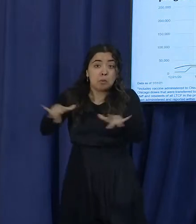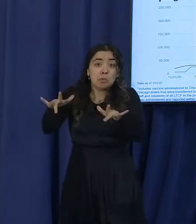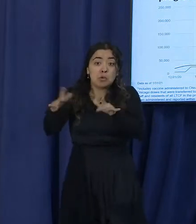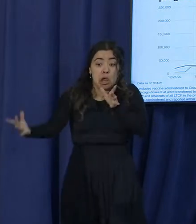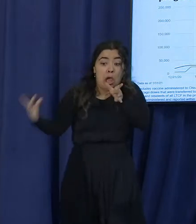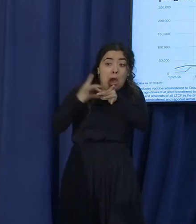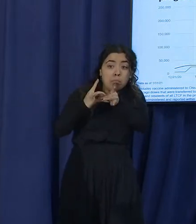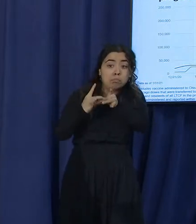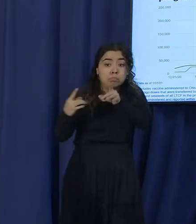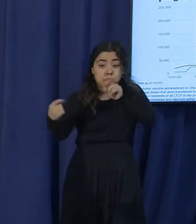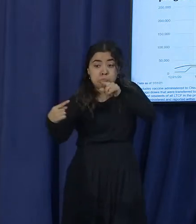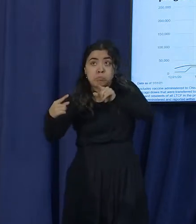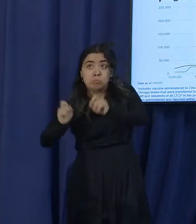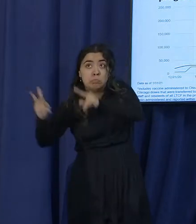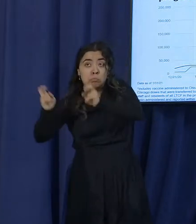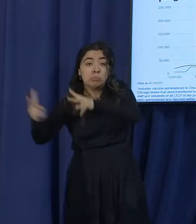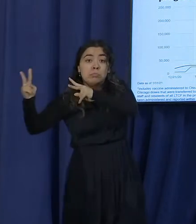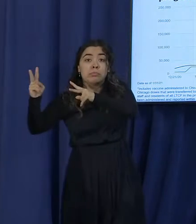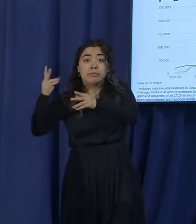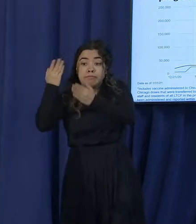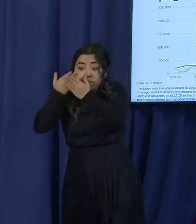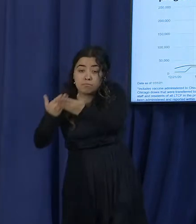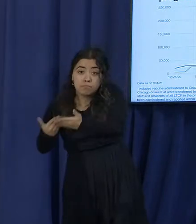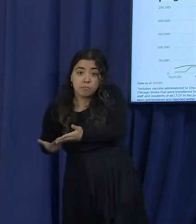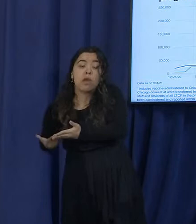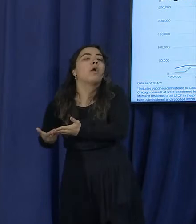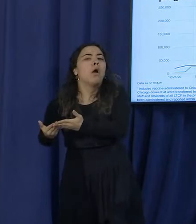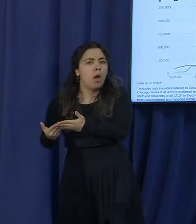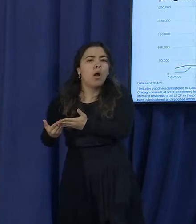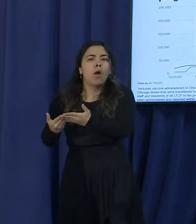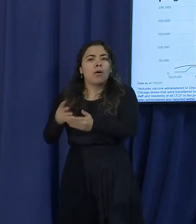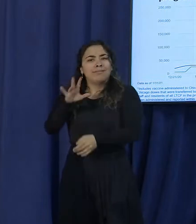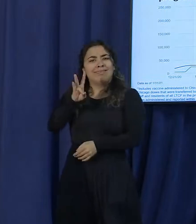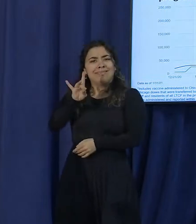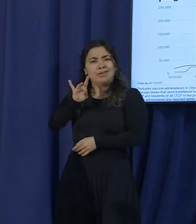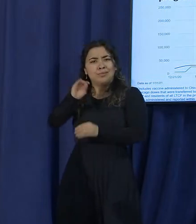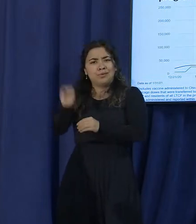hooked up behind the scenes. We do expect to see this number continue to